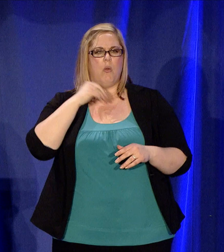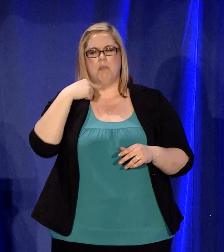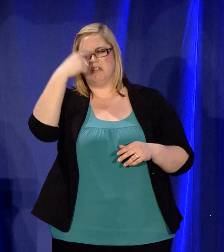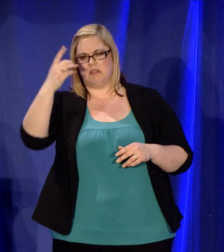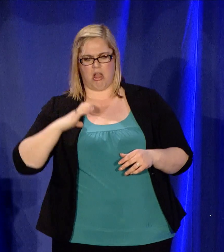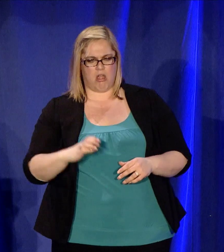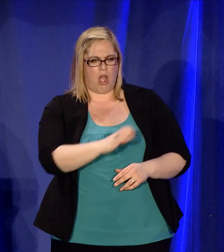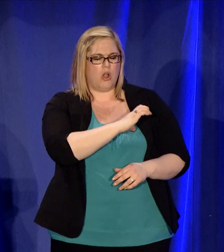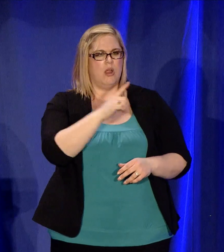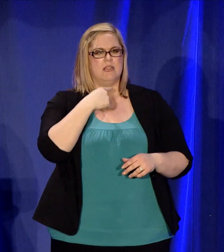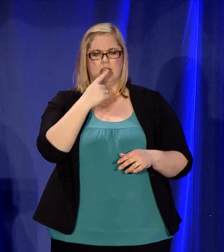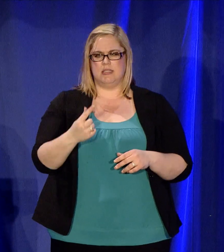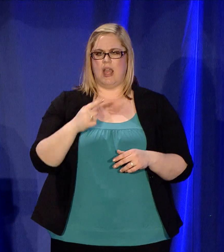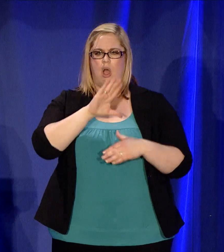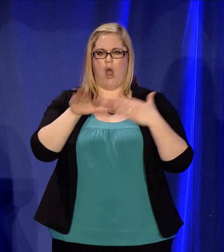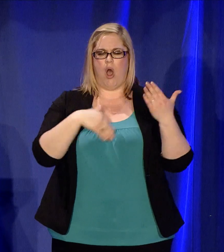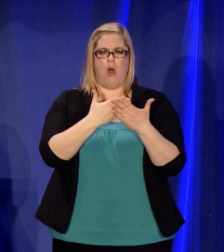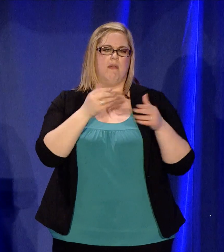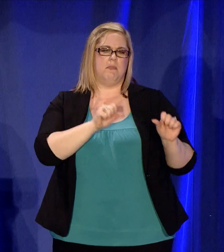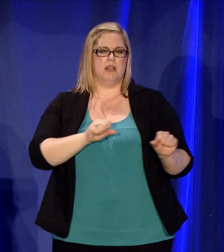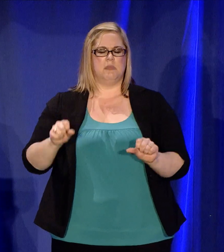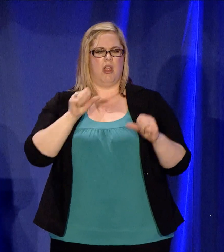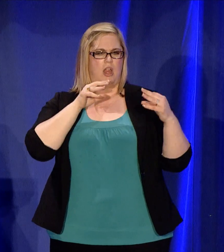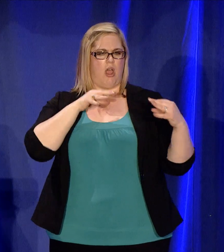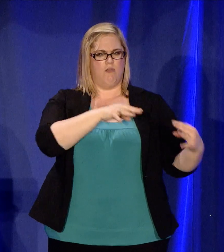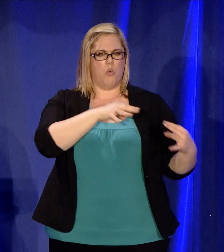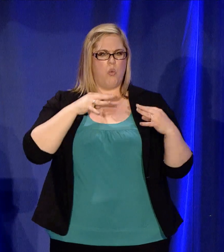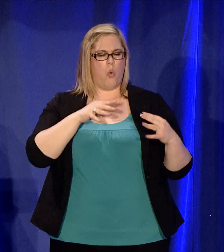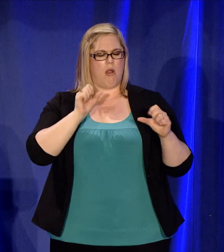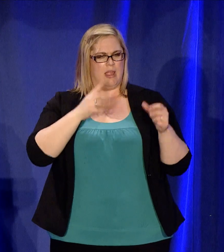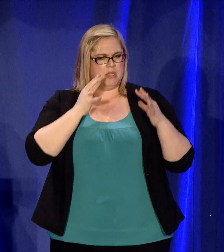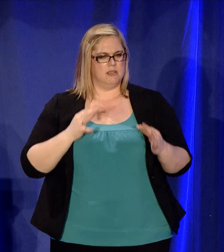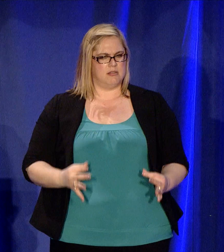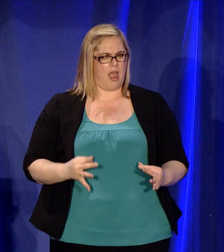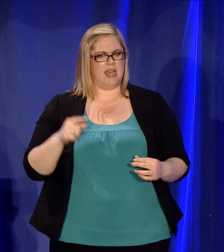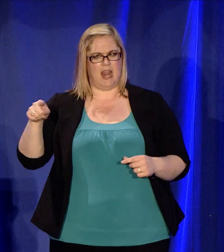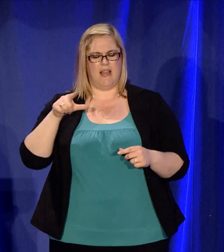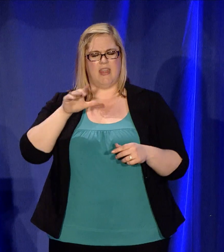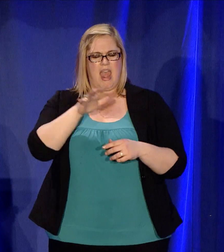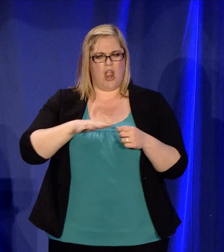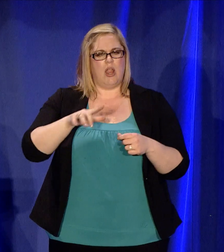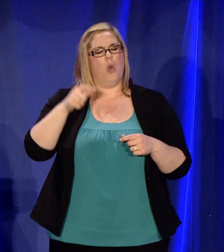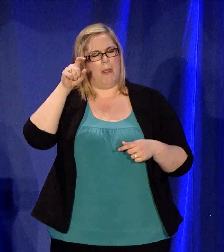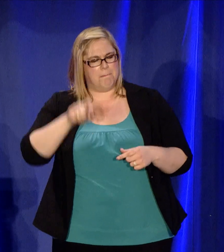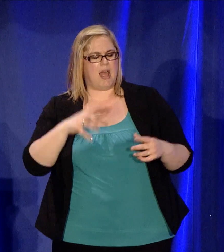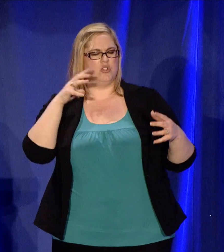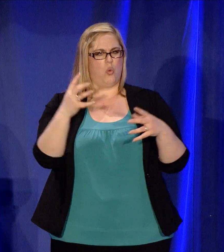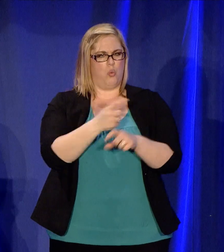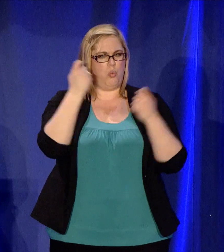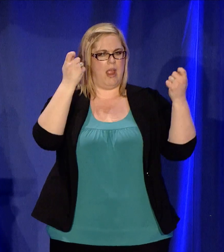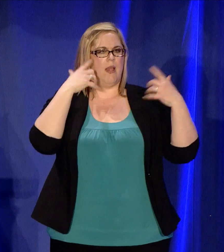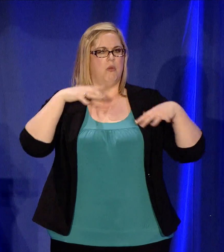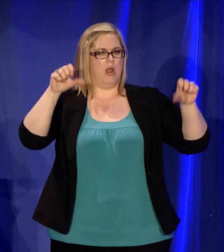environment, the health of our neighbors, and the possibility of war may be decided. And we must win the presidency if we are to move